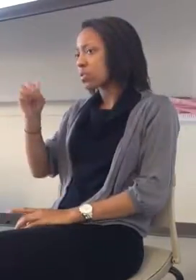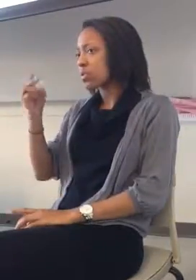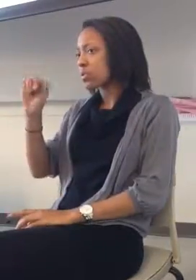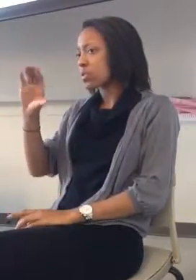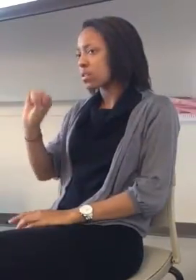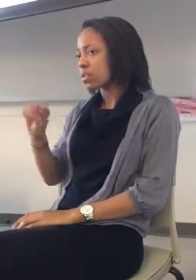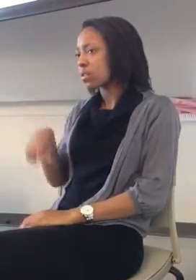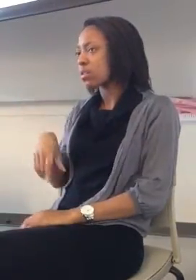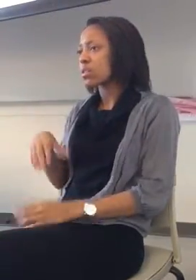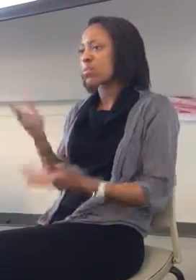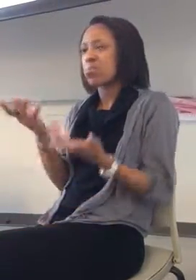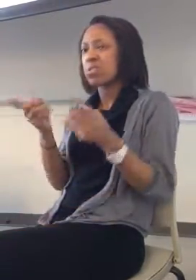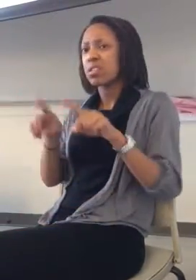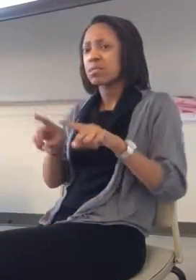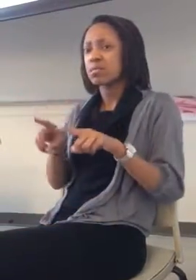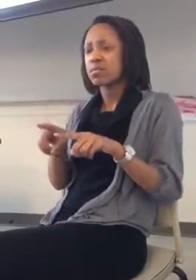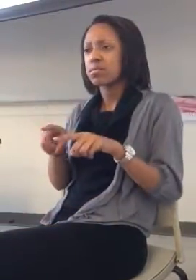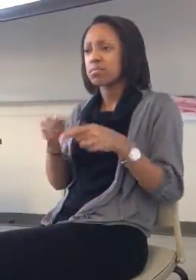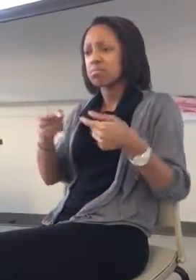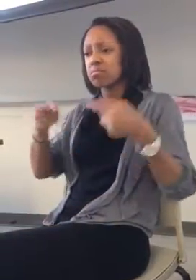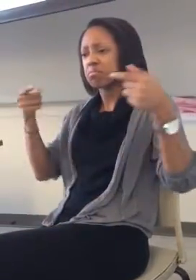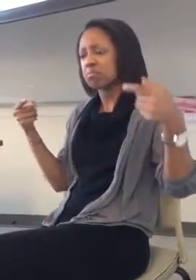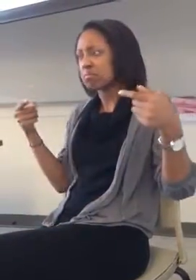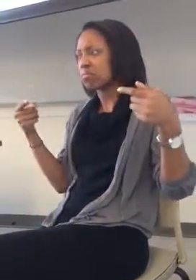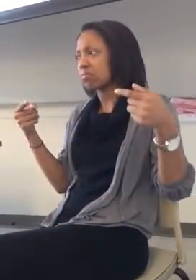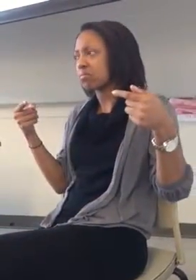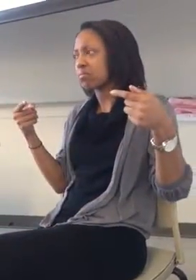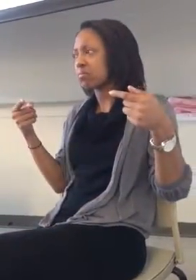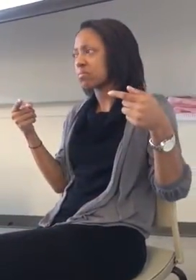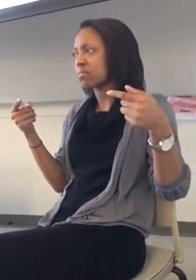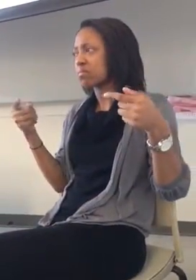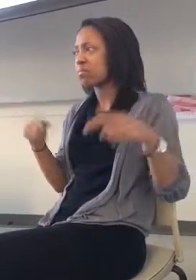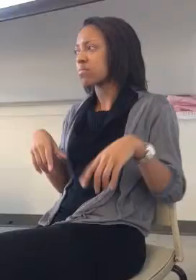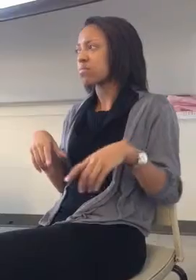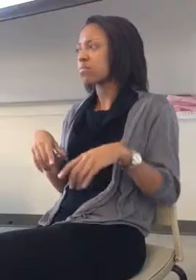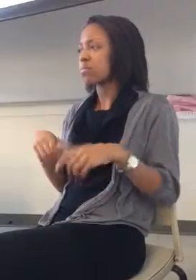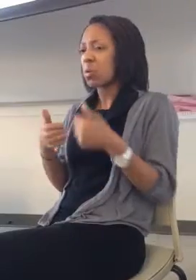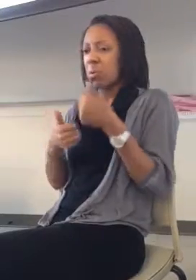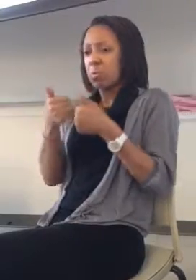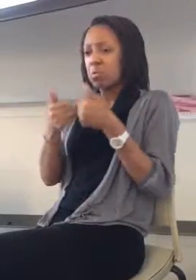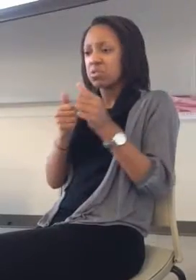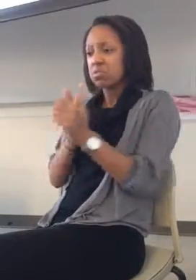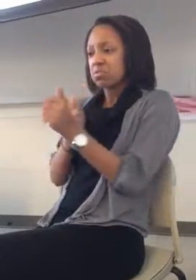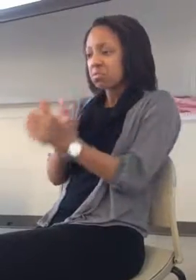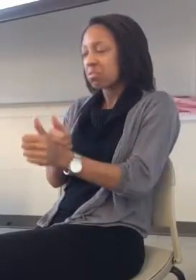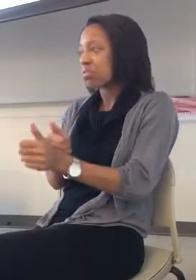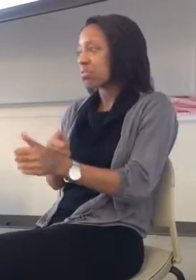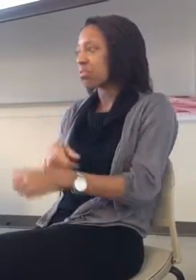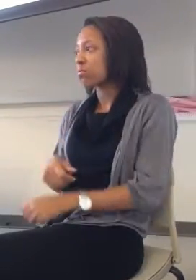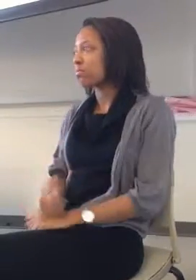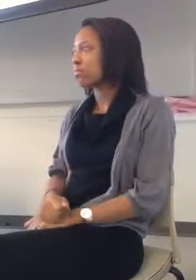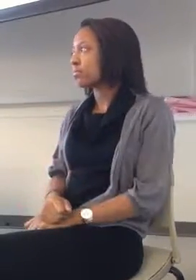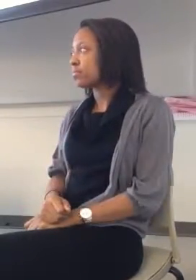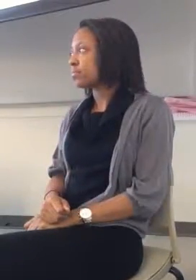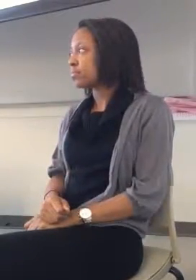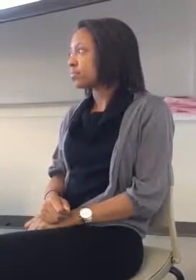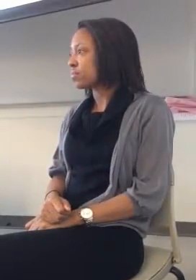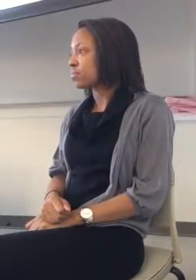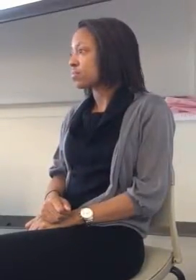You're a professional, so stick with the code of ethics this year. Feel like we're nice as a round table. Okay. It's very